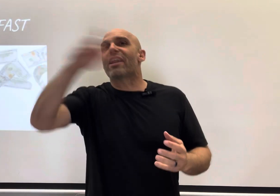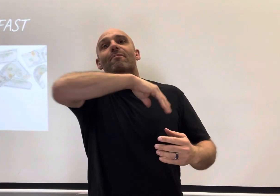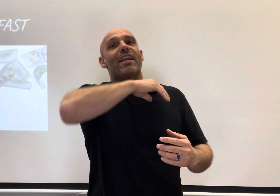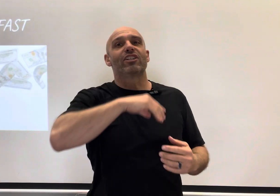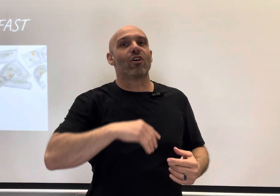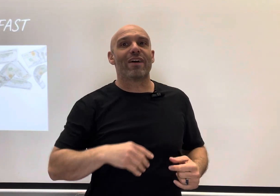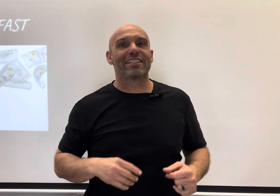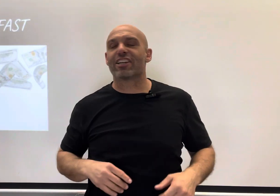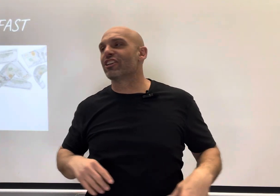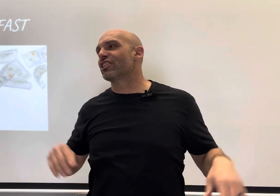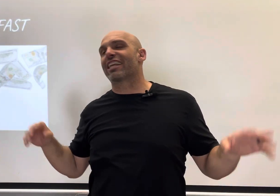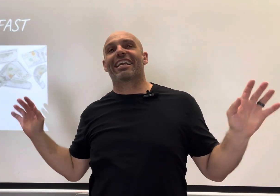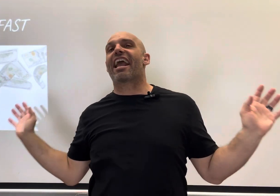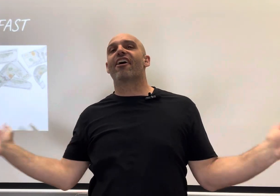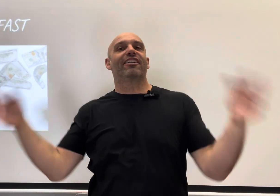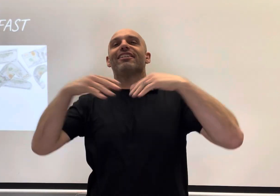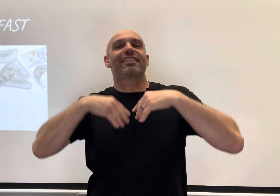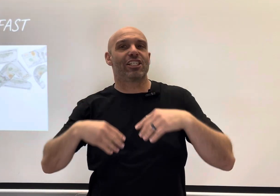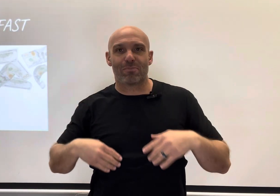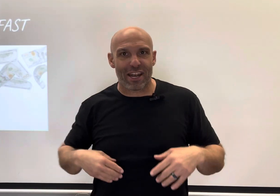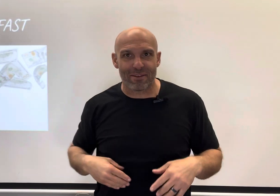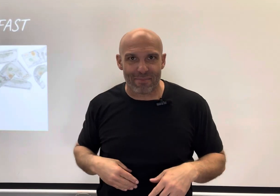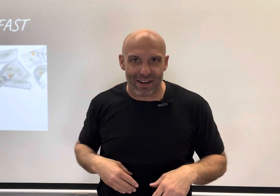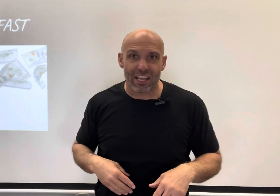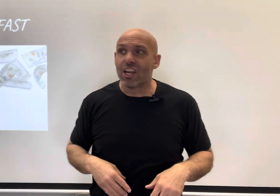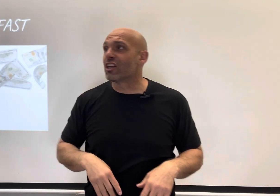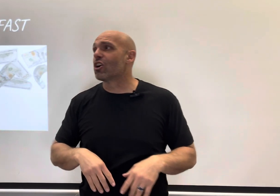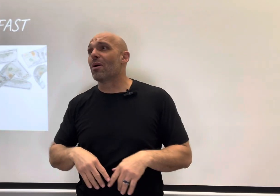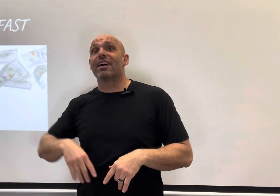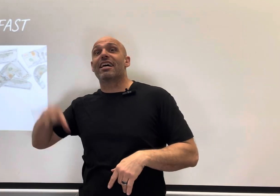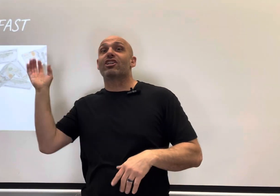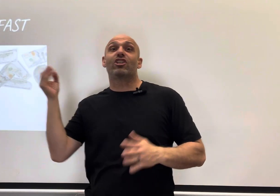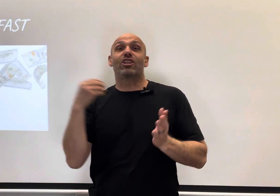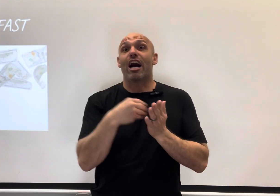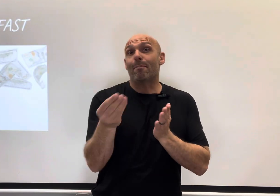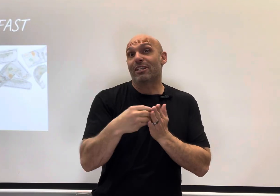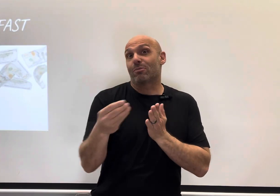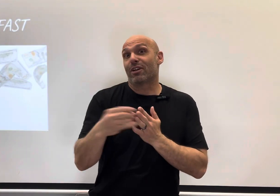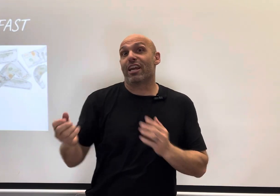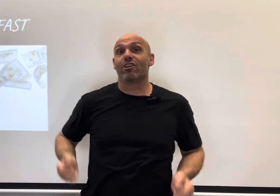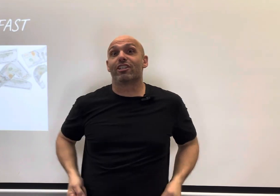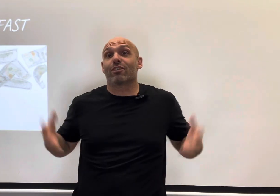money so fast. Like you're just like carelessly spending money. You're going on that shopping spree and you're just